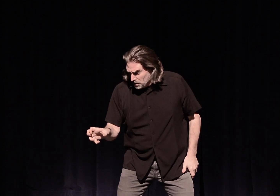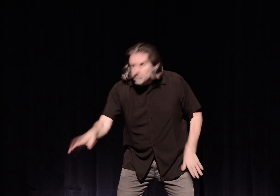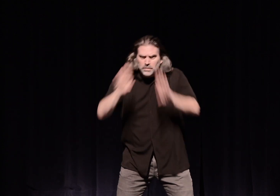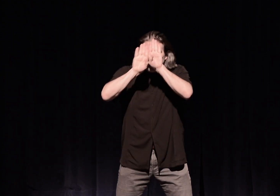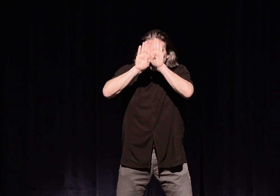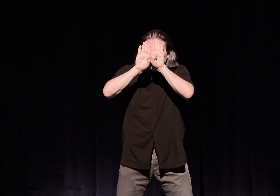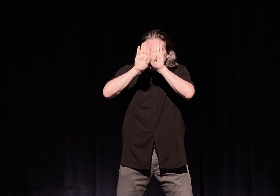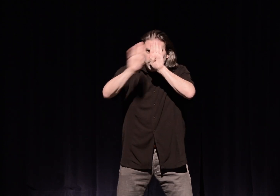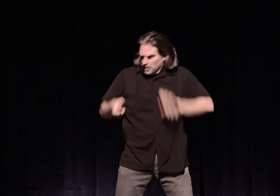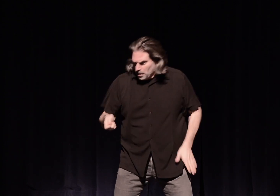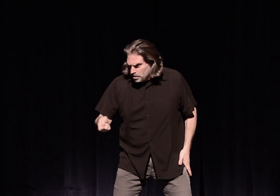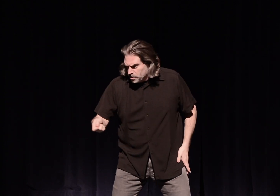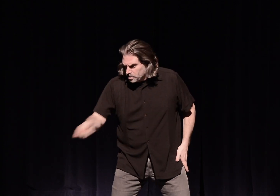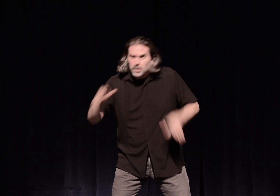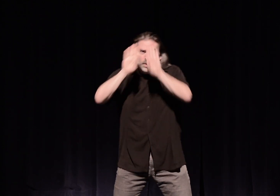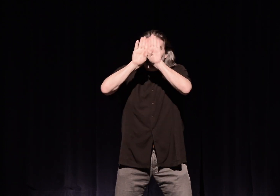It's opening